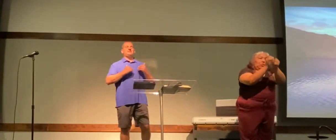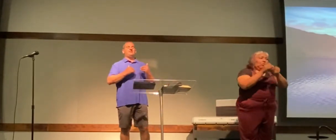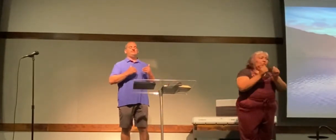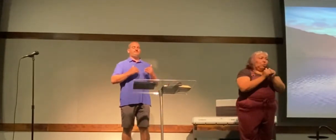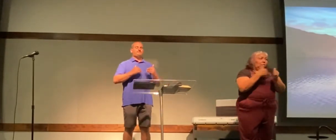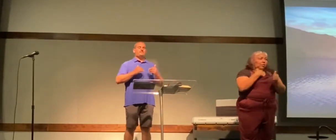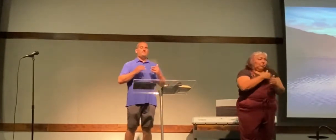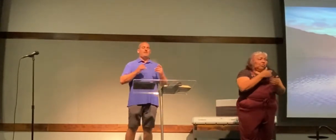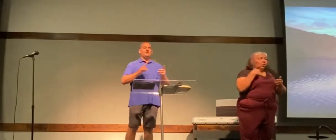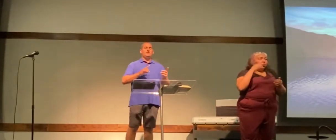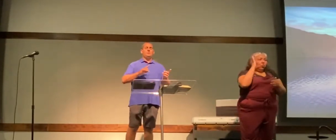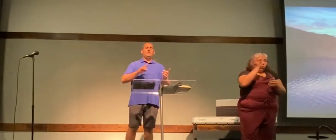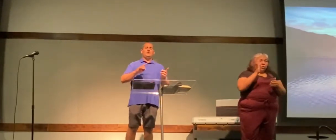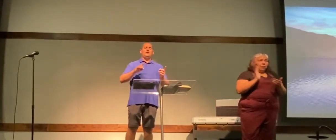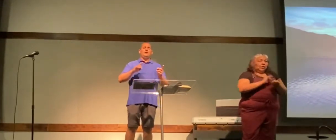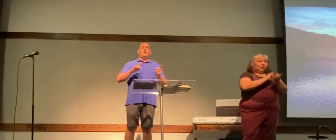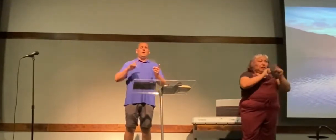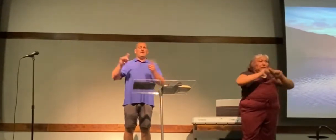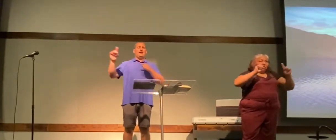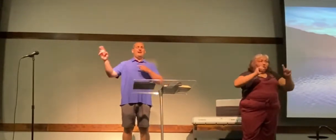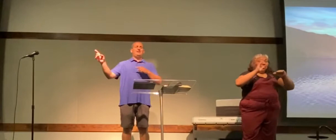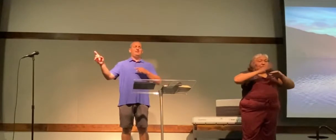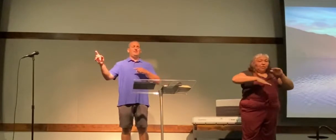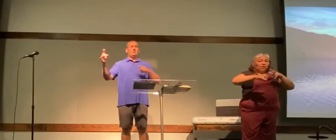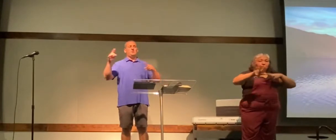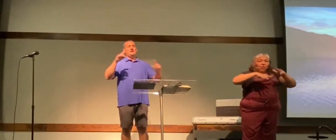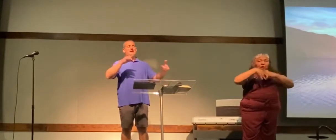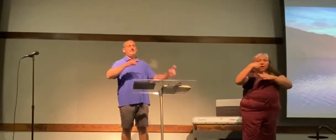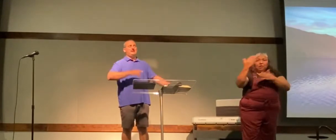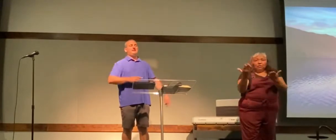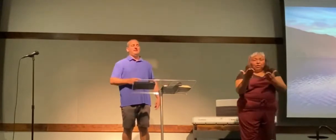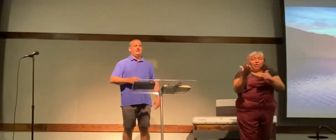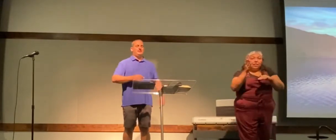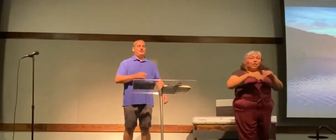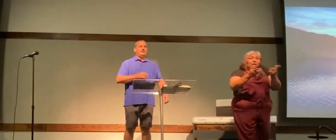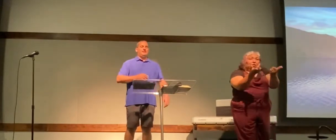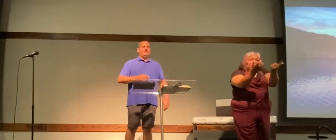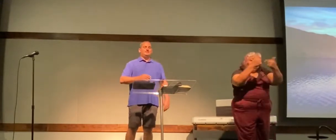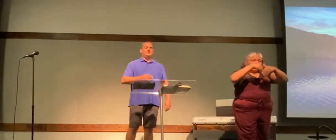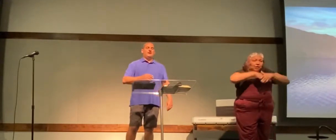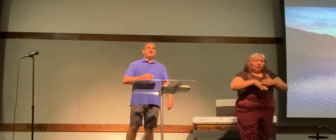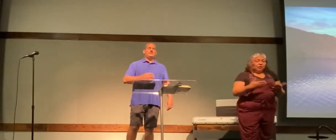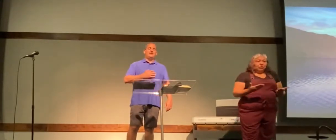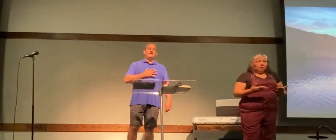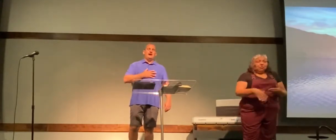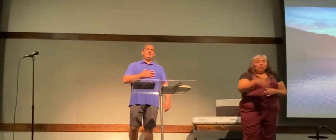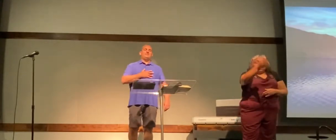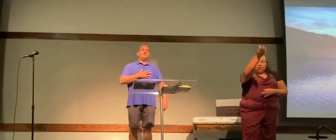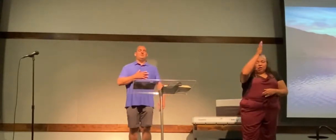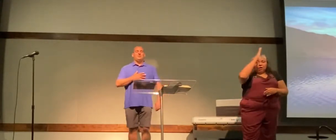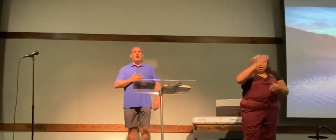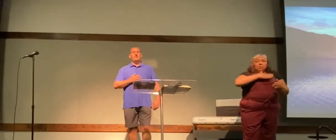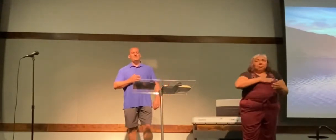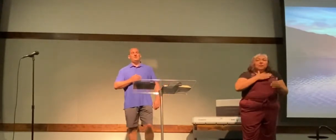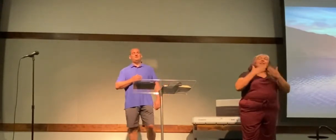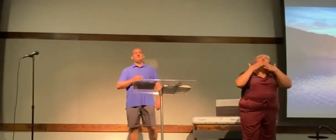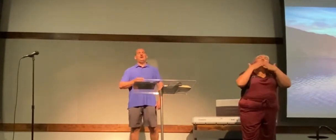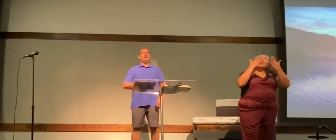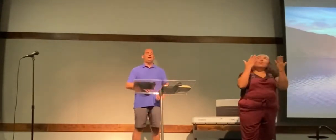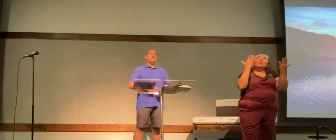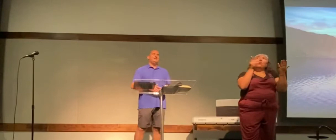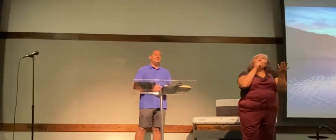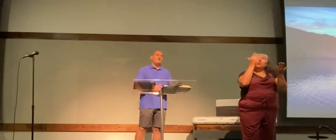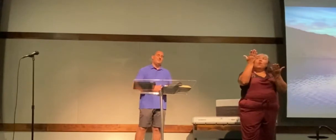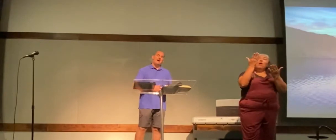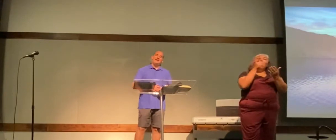be different than when we walking out of here, than when we came in here. And so, Father, thank you, God, for who you are, for what you